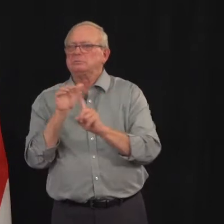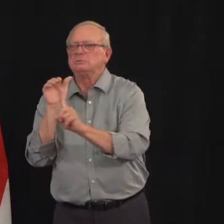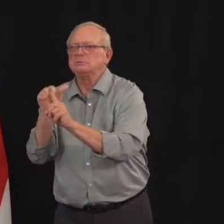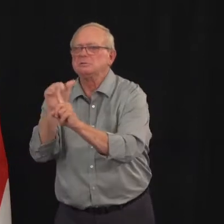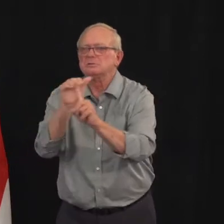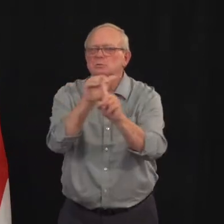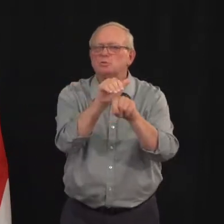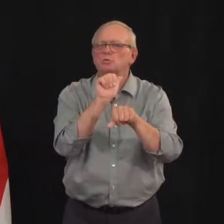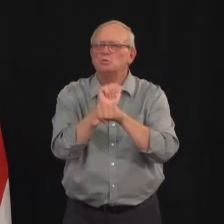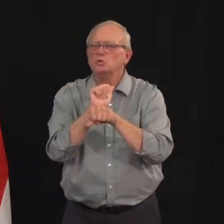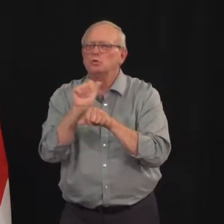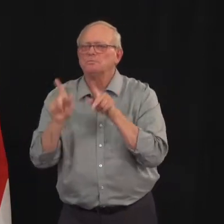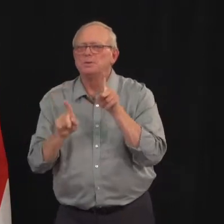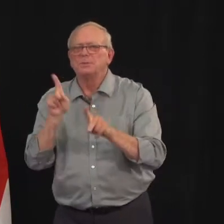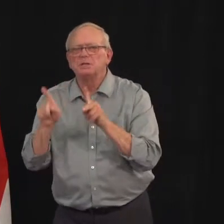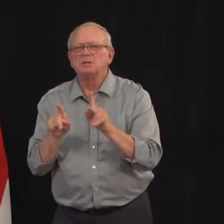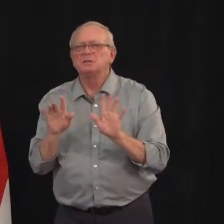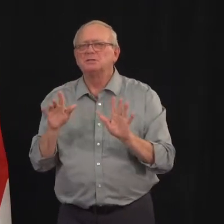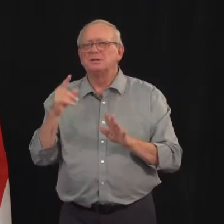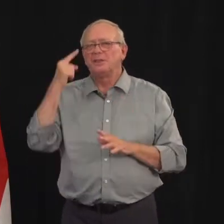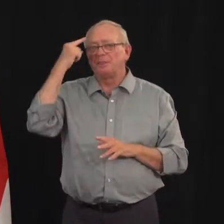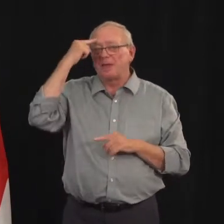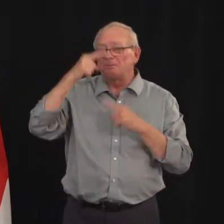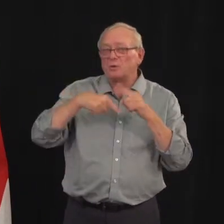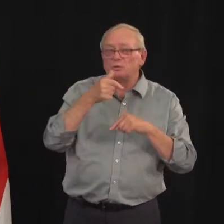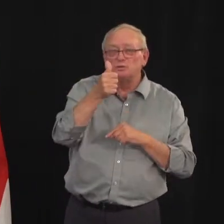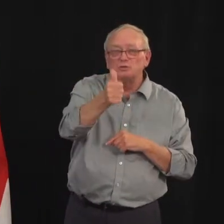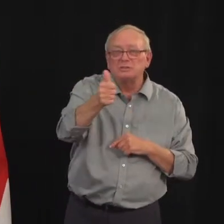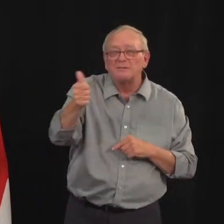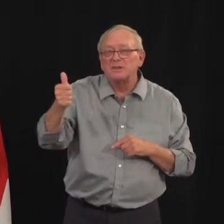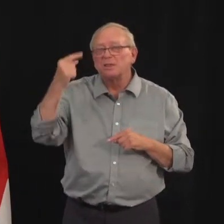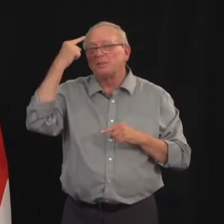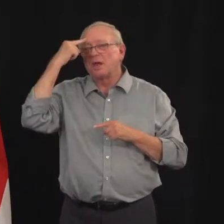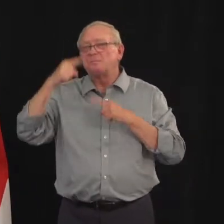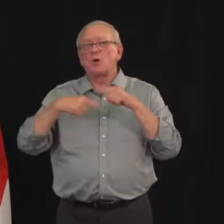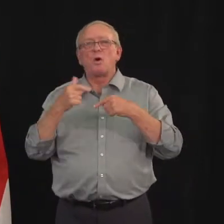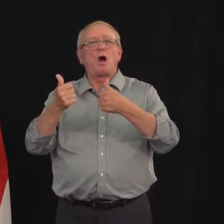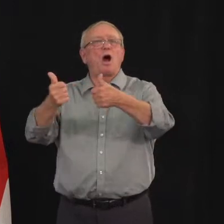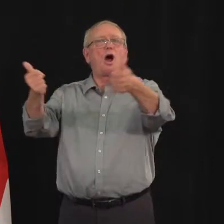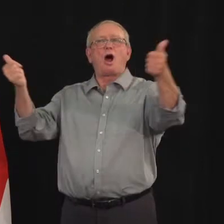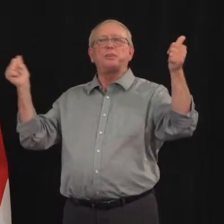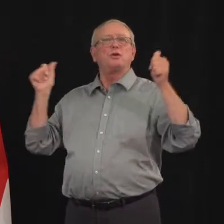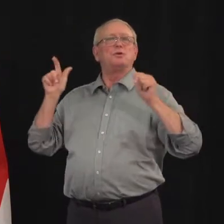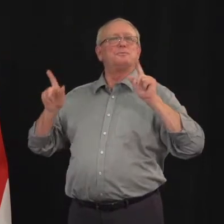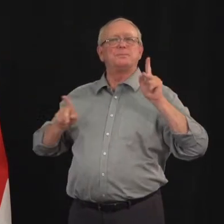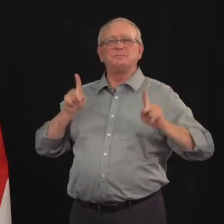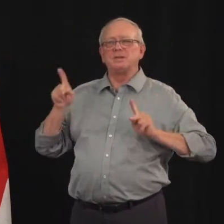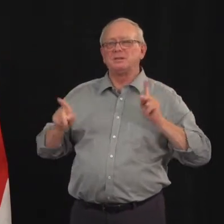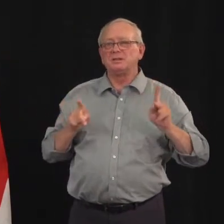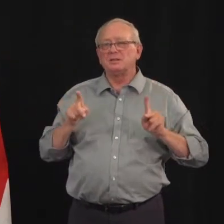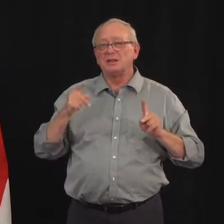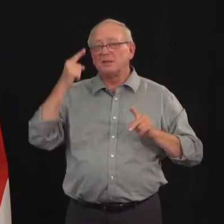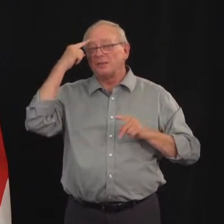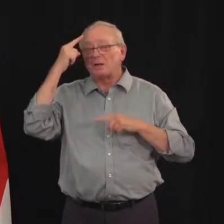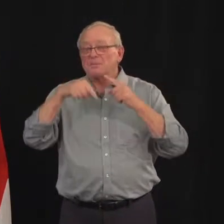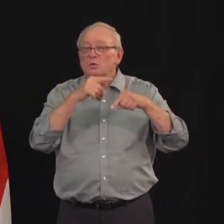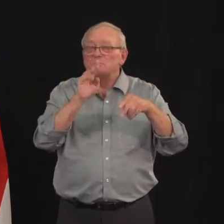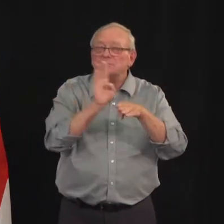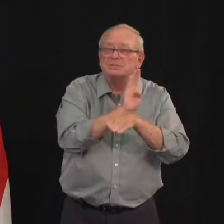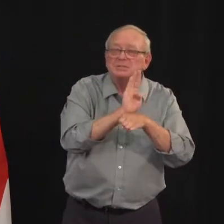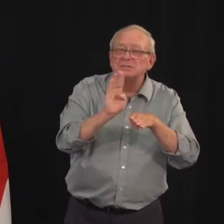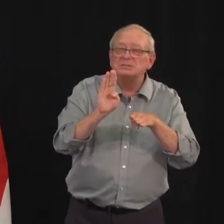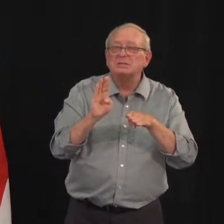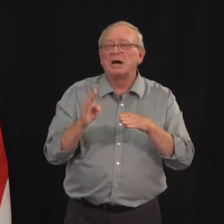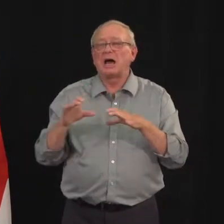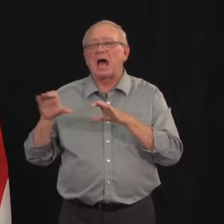are making decisions as individuals and those who are responsible for businesses or other activities, that in order to change the trend, we